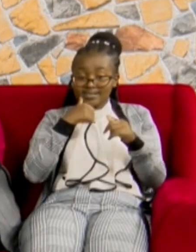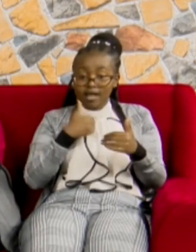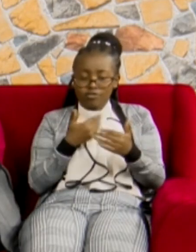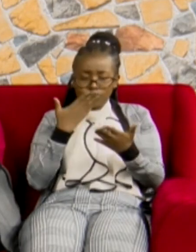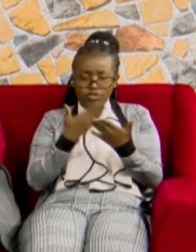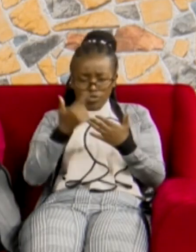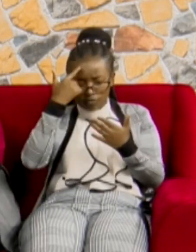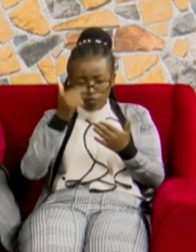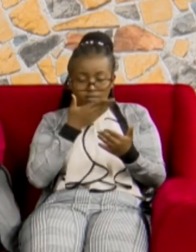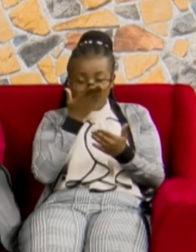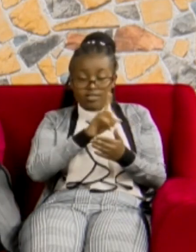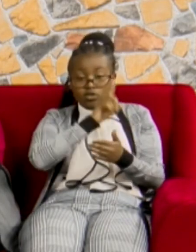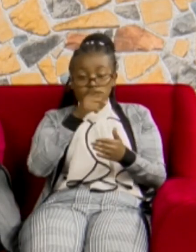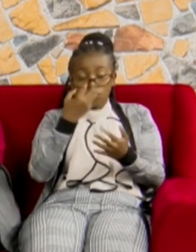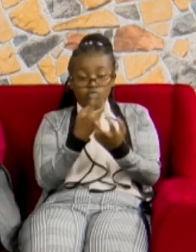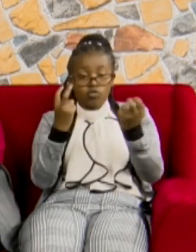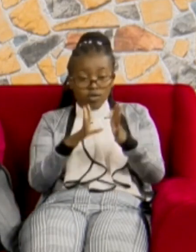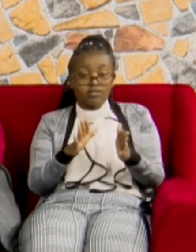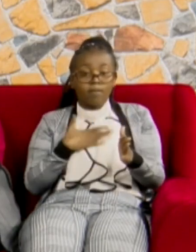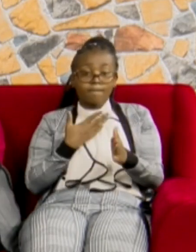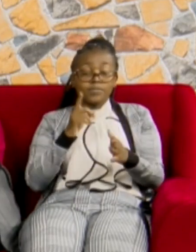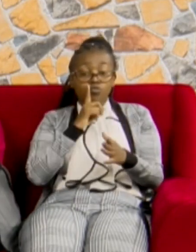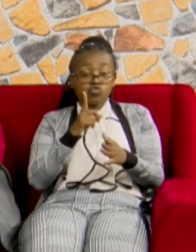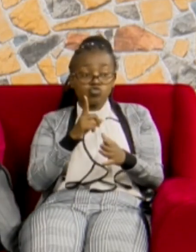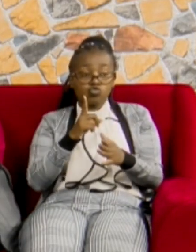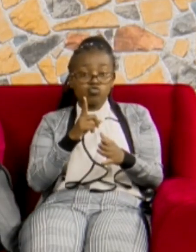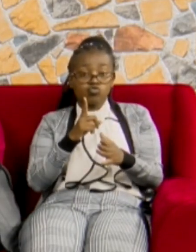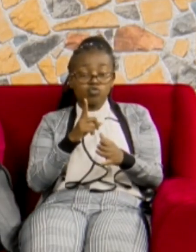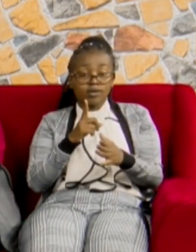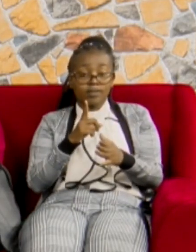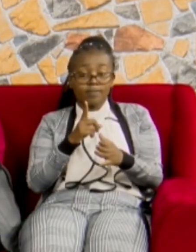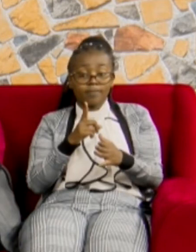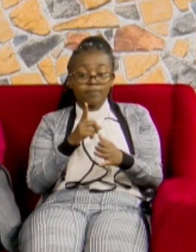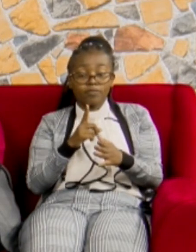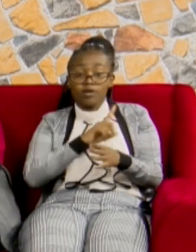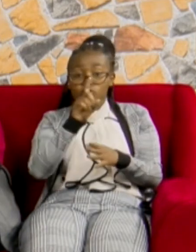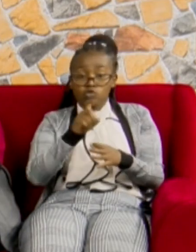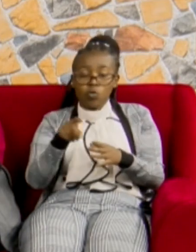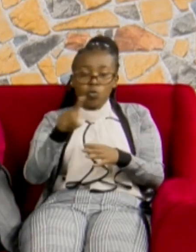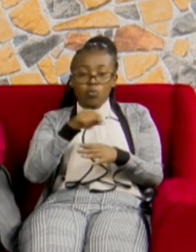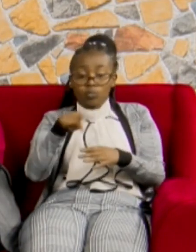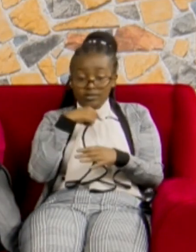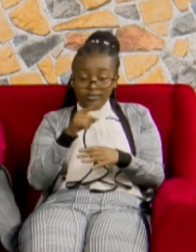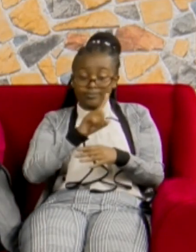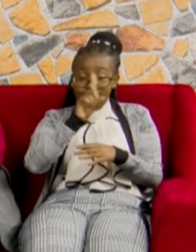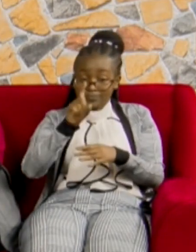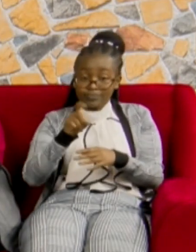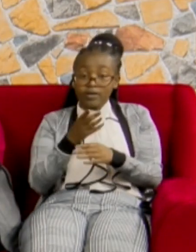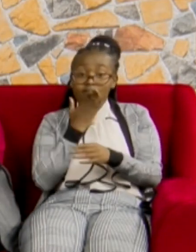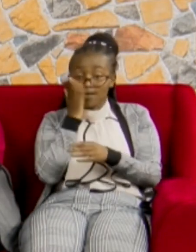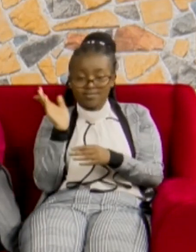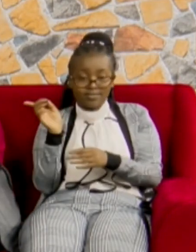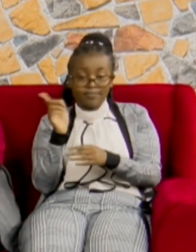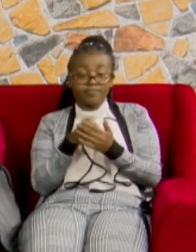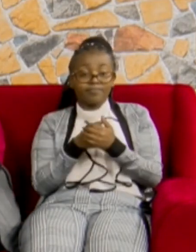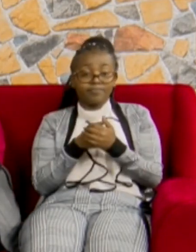Thank you for answering the questions of our viewers. And I'm sure by demand, if we have questions, we shall reach out to you. Yes, all our